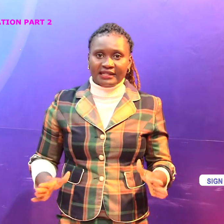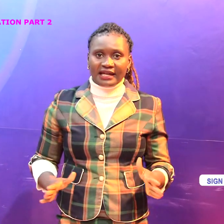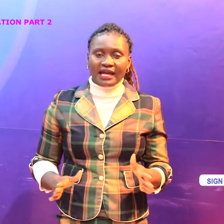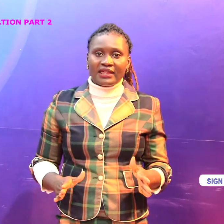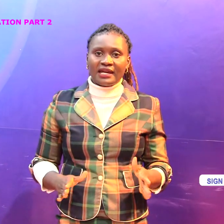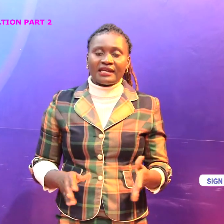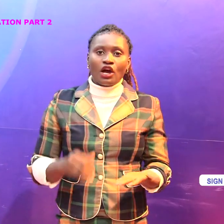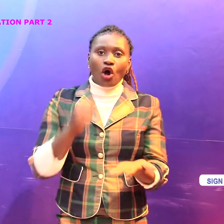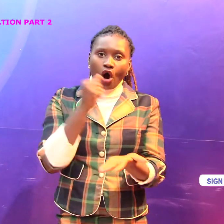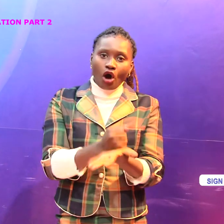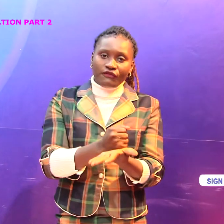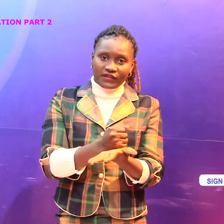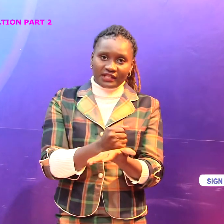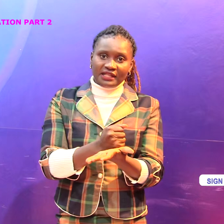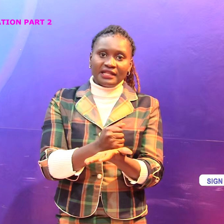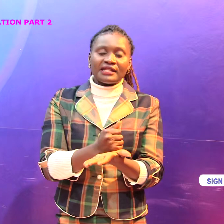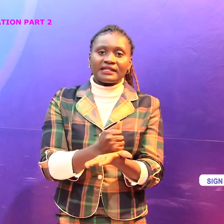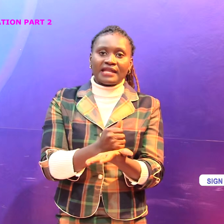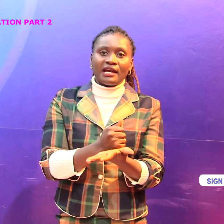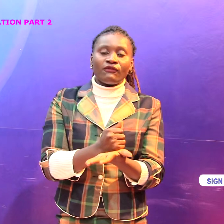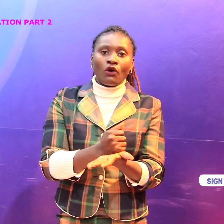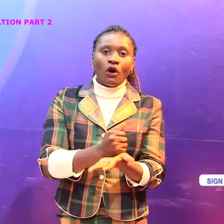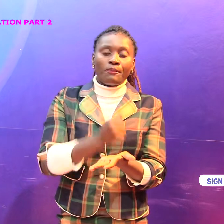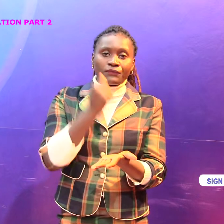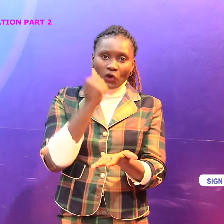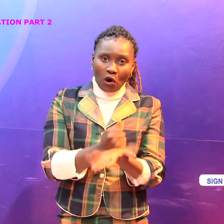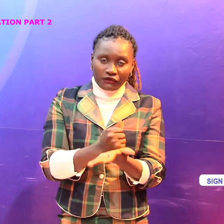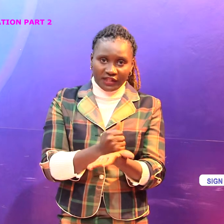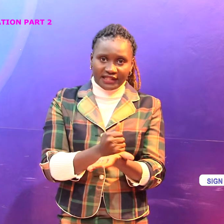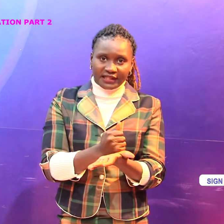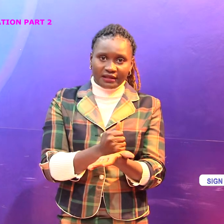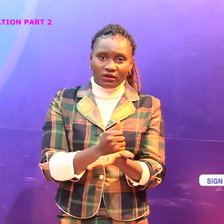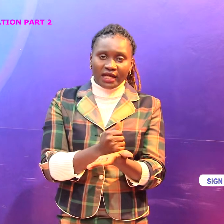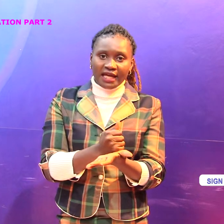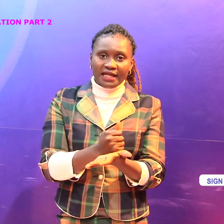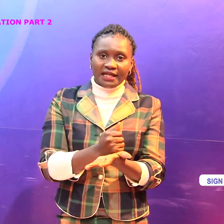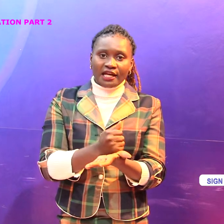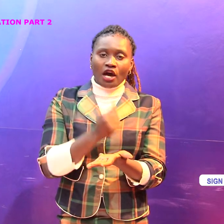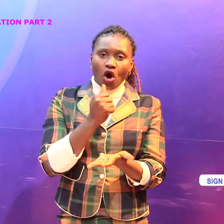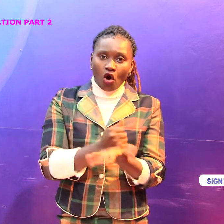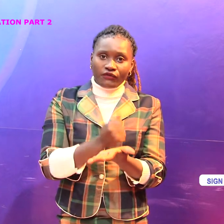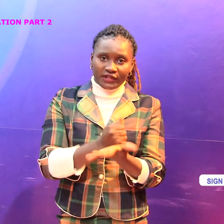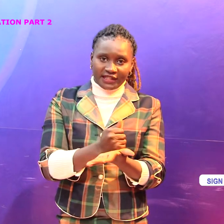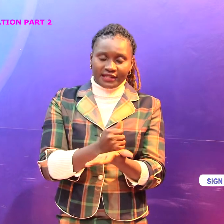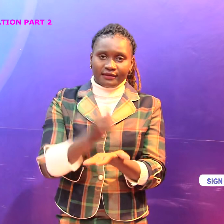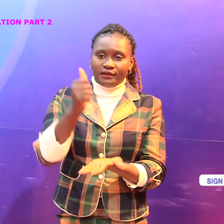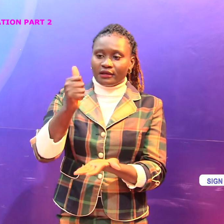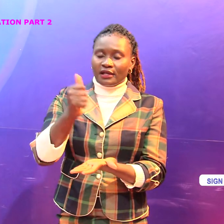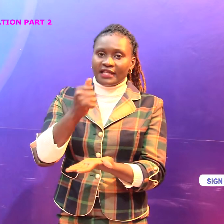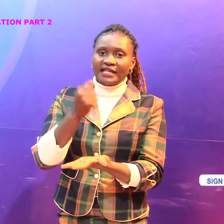Director. And then office. This is sign for office. Okay, office.